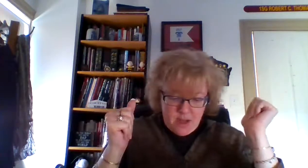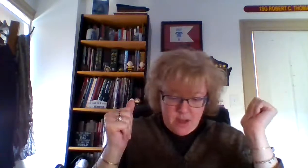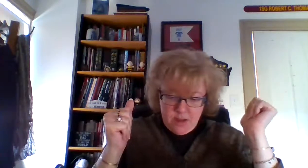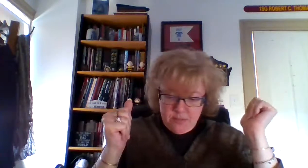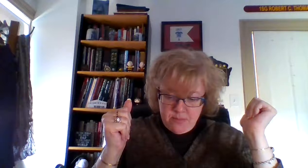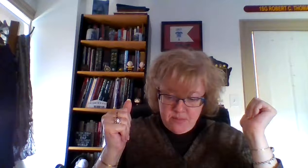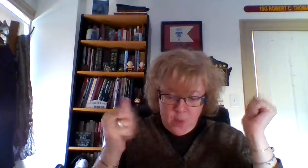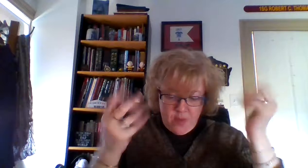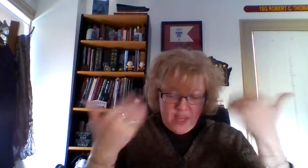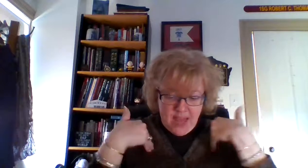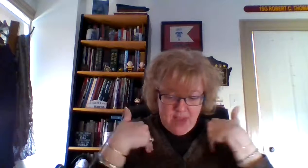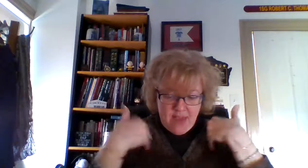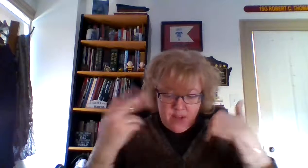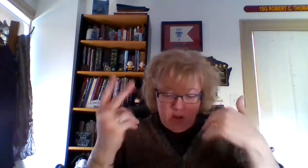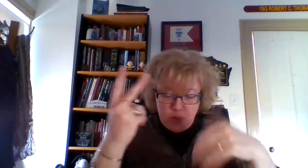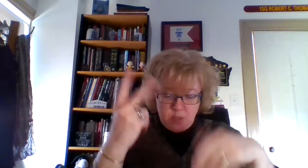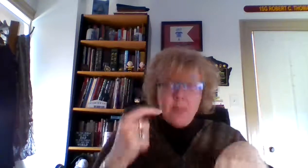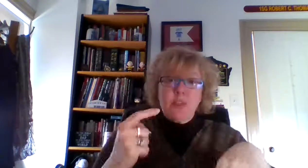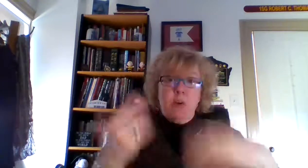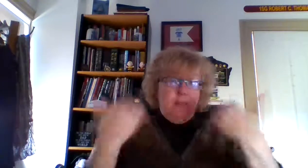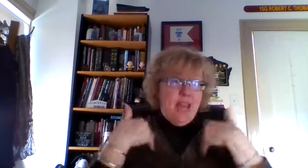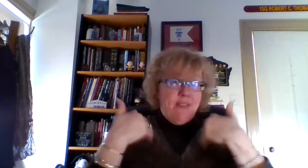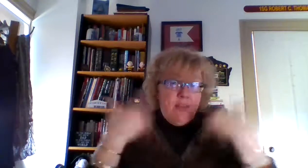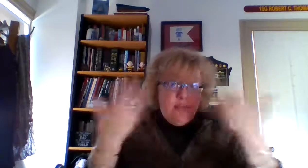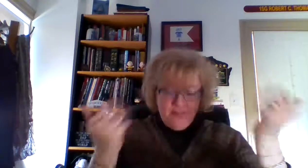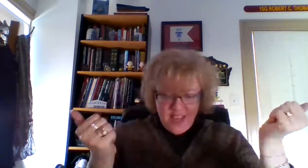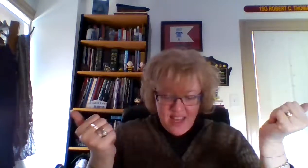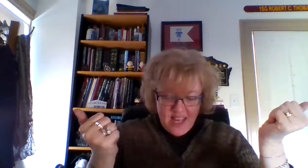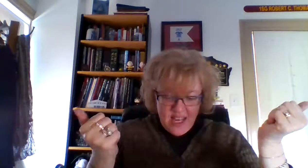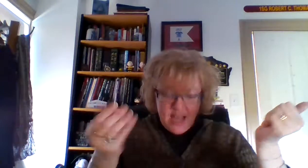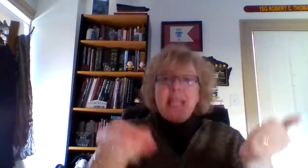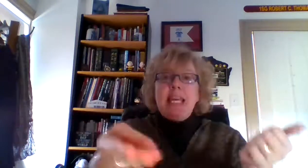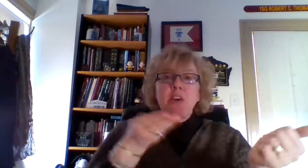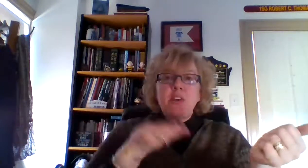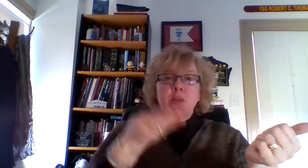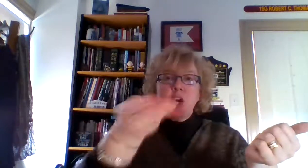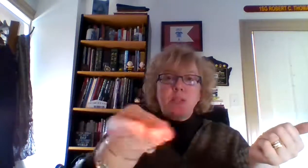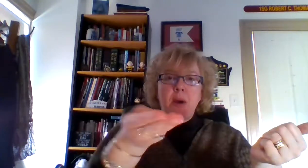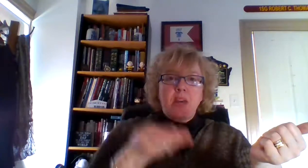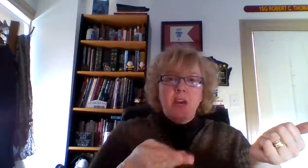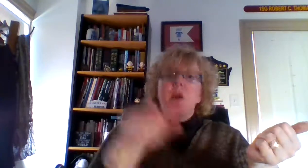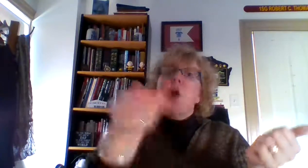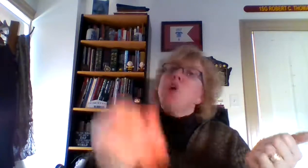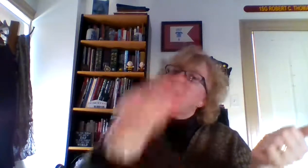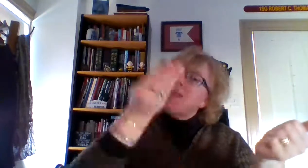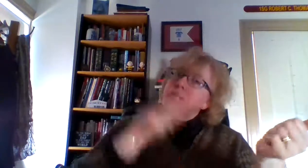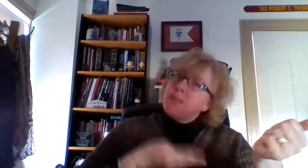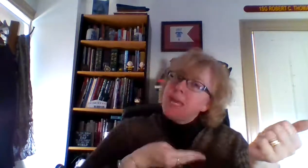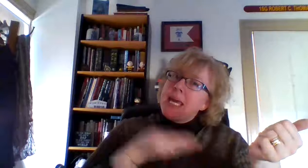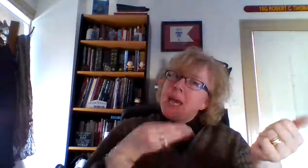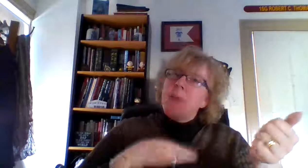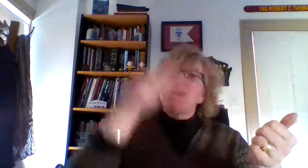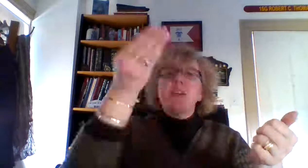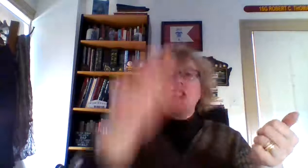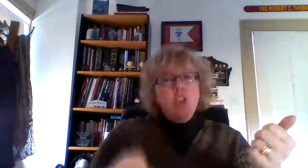I think I have on here 2 times. So have. Give. We talked about give. You're giving to me. I'm giving to